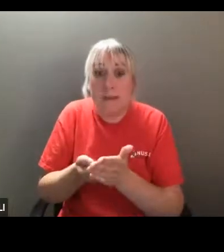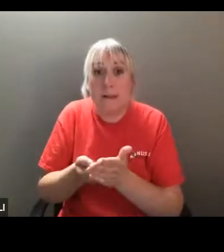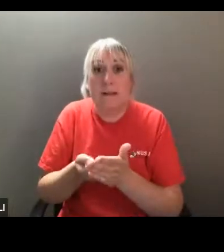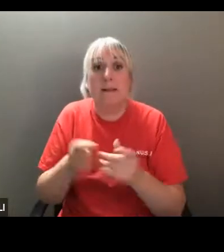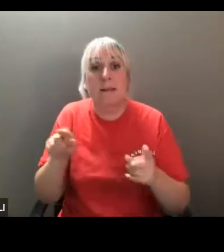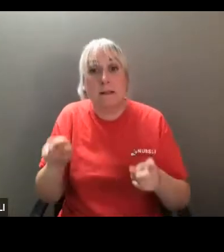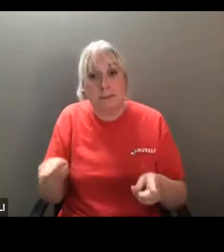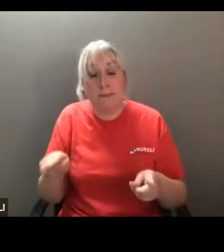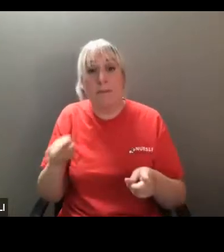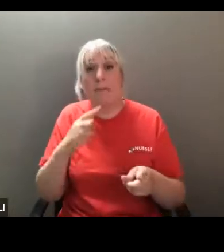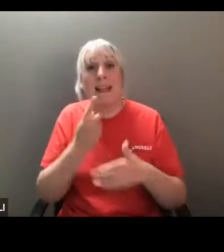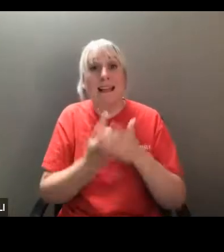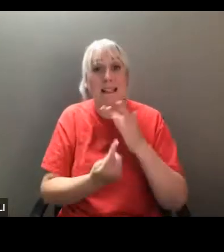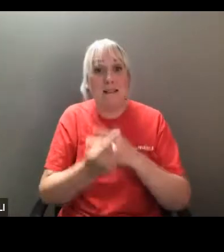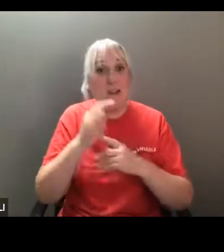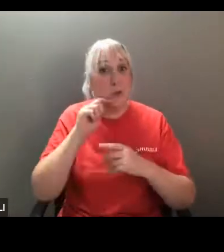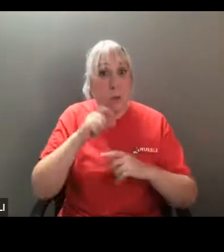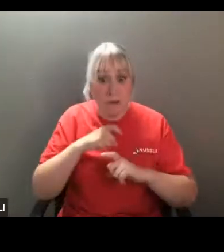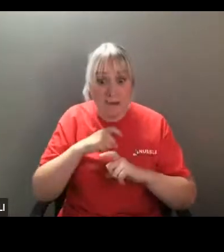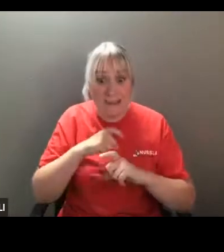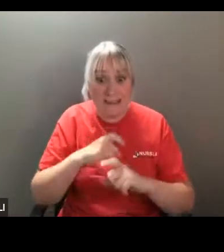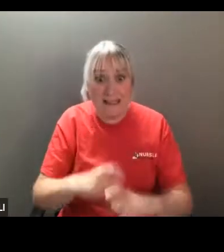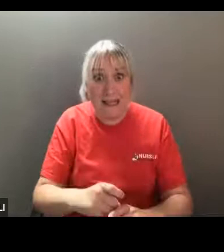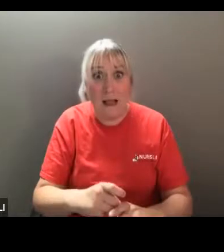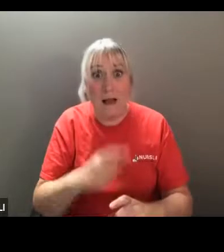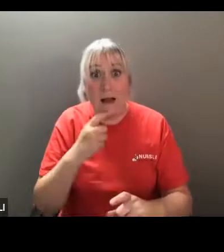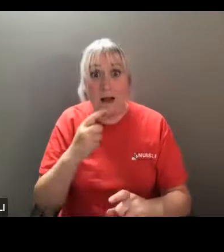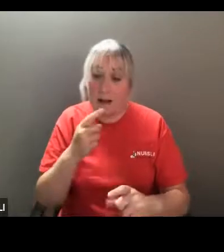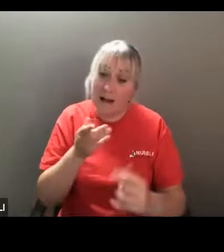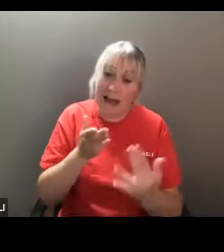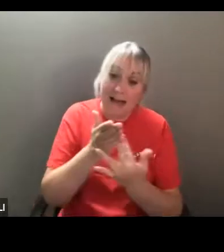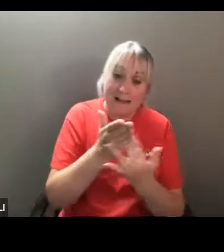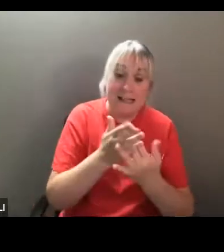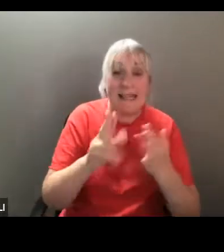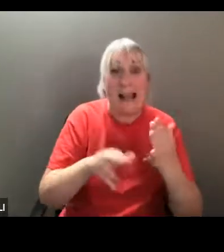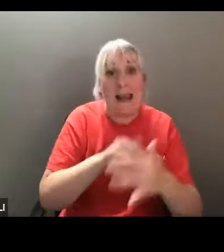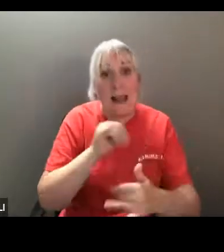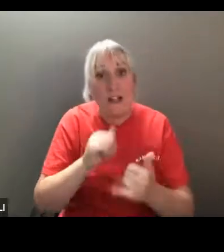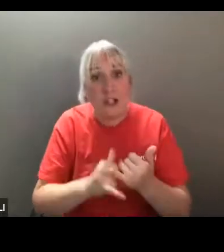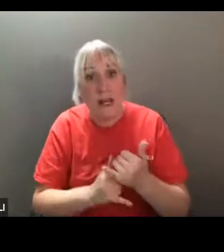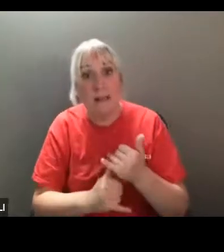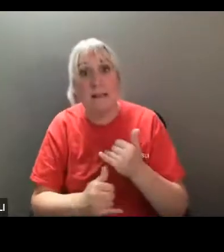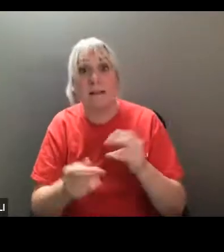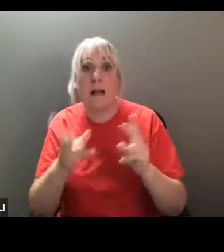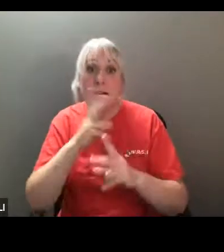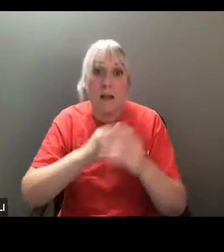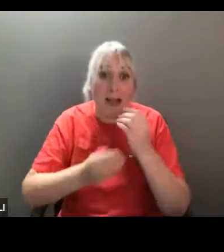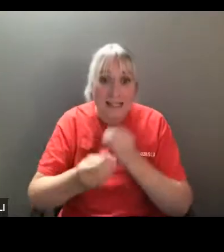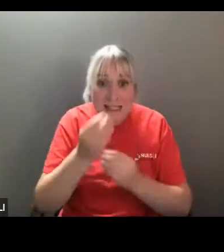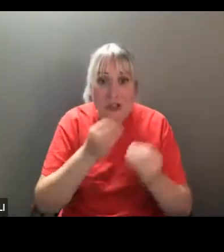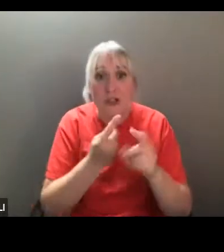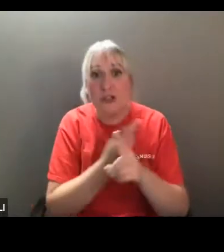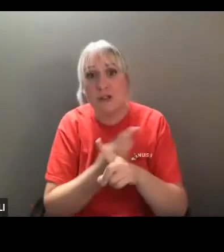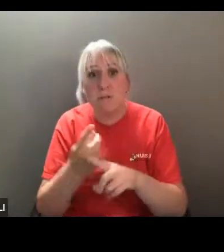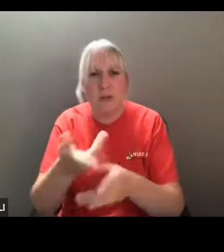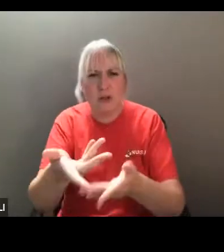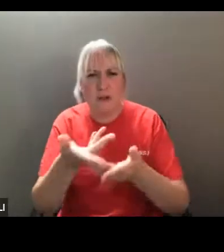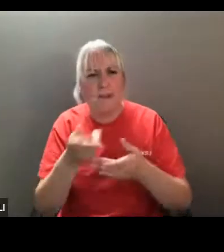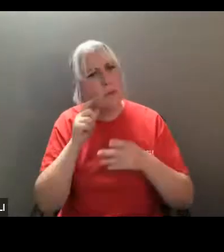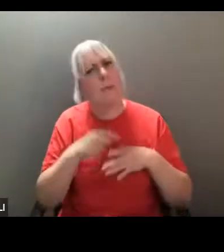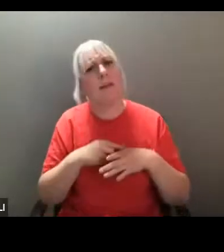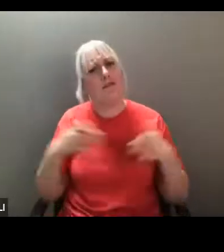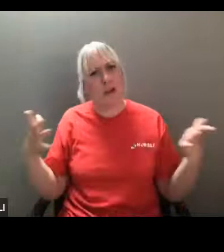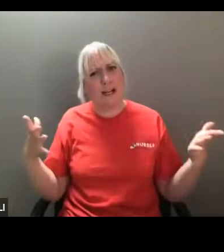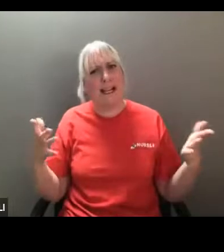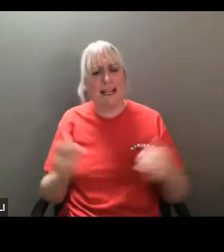nevertheless, individuals will still be able to benefit from the NHS dietitian and nutrition services free at the point of need. So if